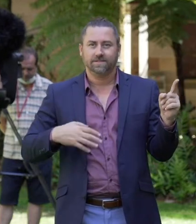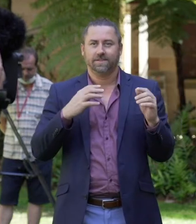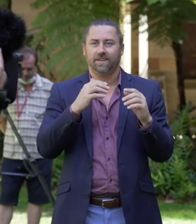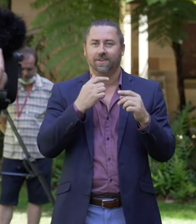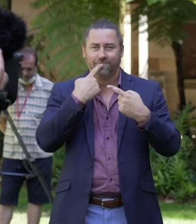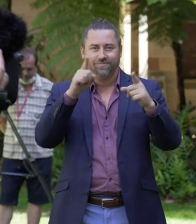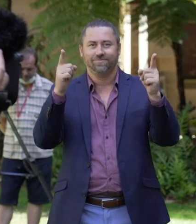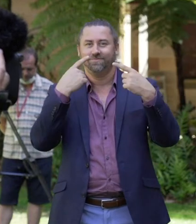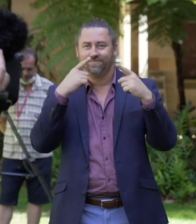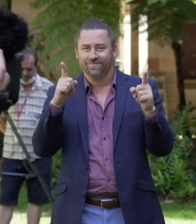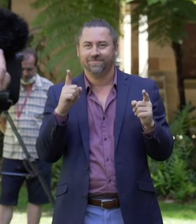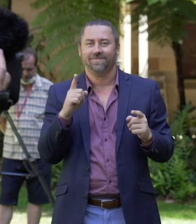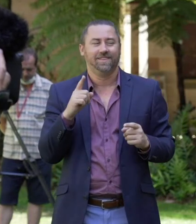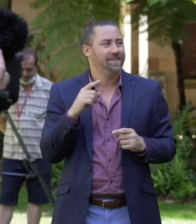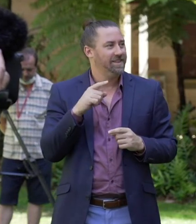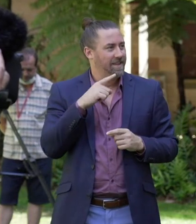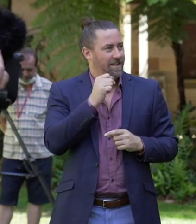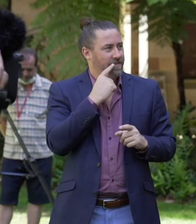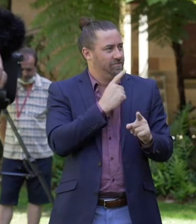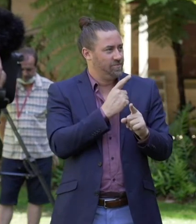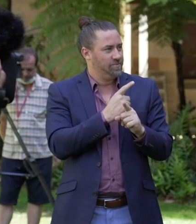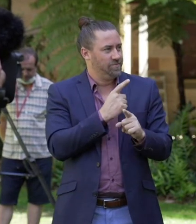Yes.